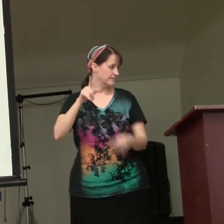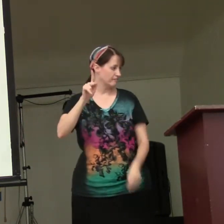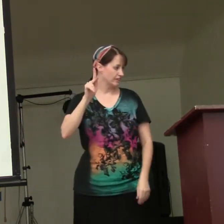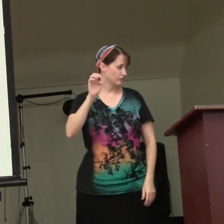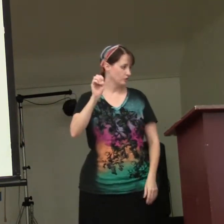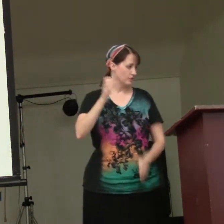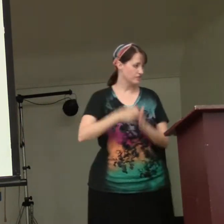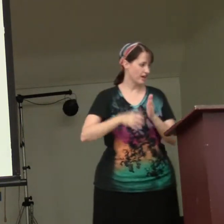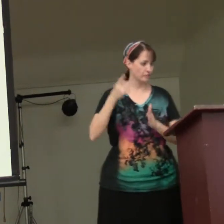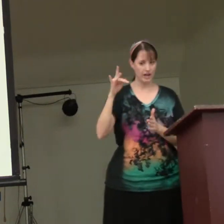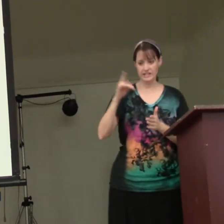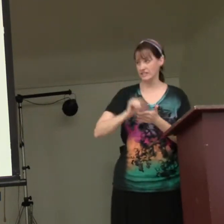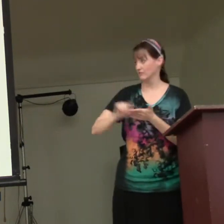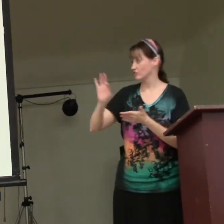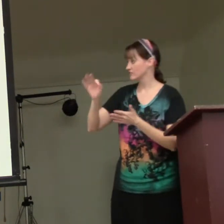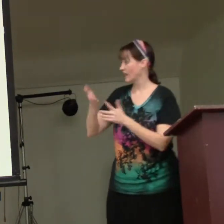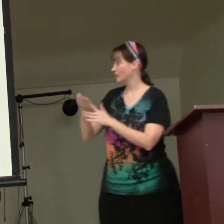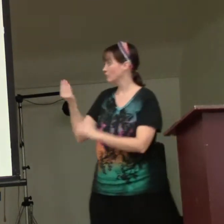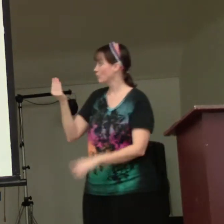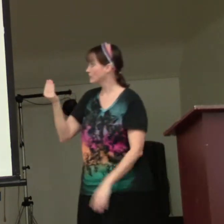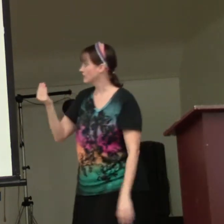given in Luke chapter 18, verses 9 through 14.